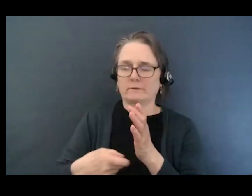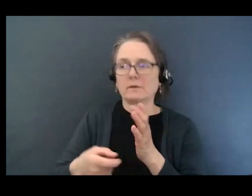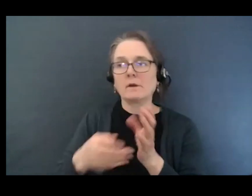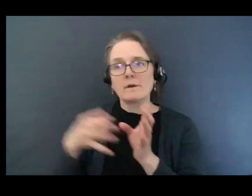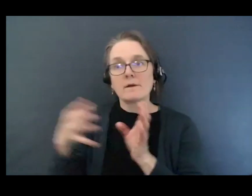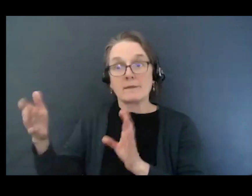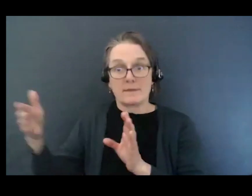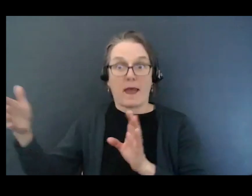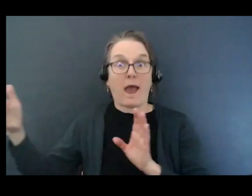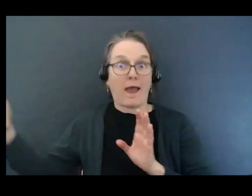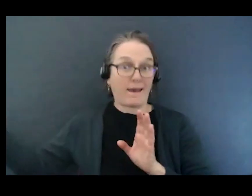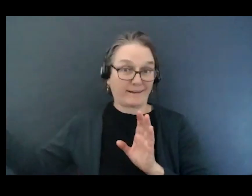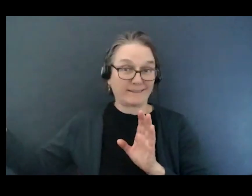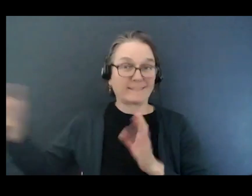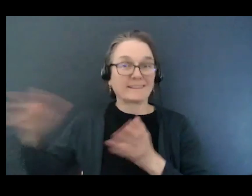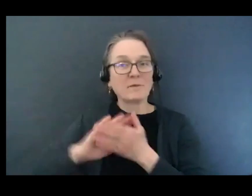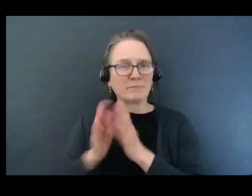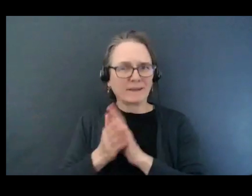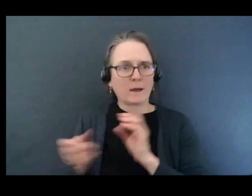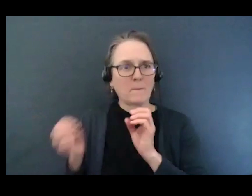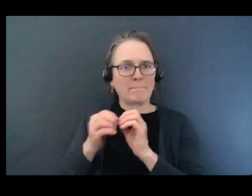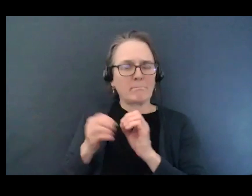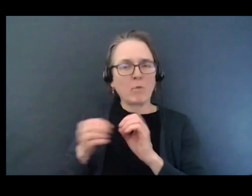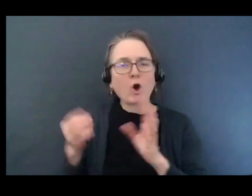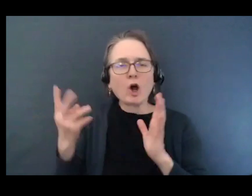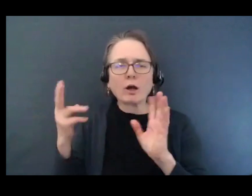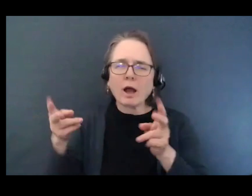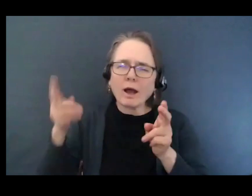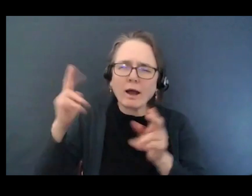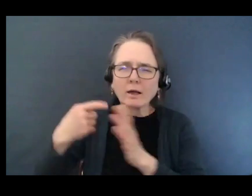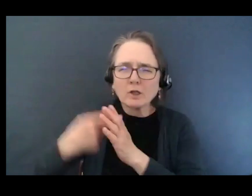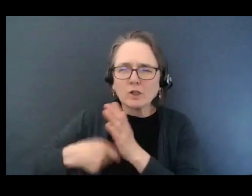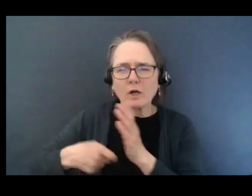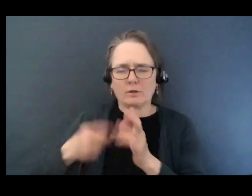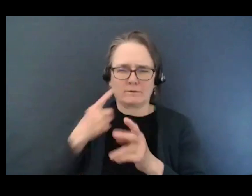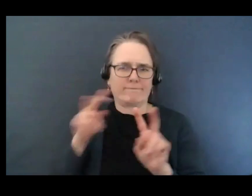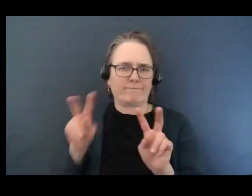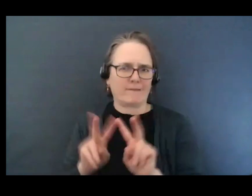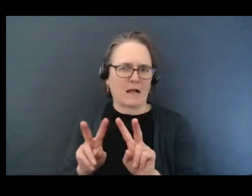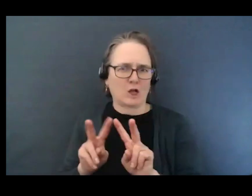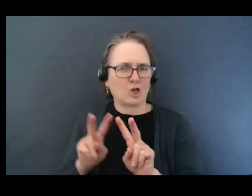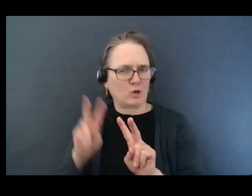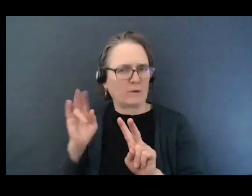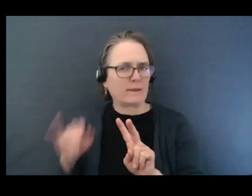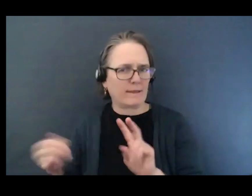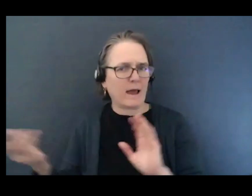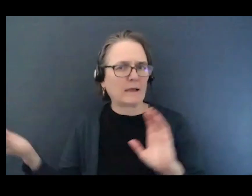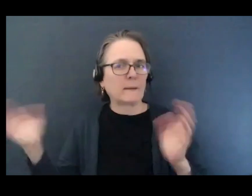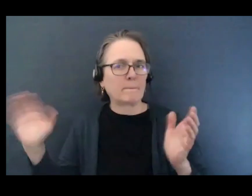value. So in from the, that. I'm just trying to make sure I understand. So in the example of,